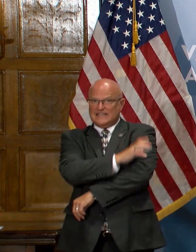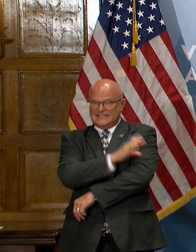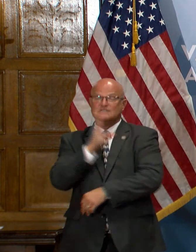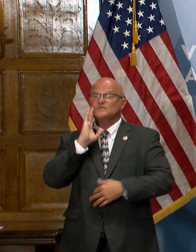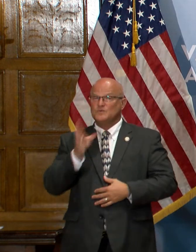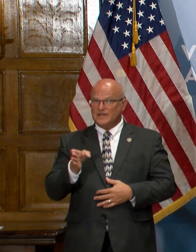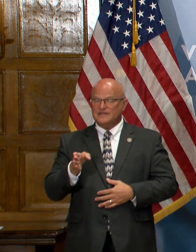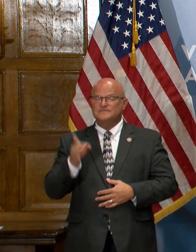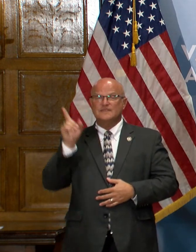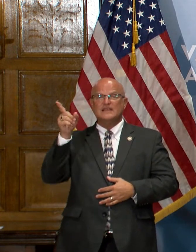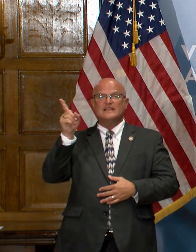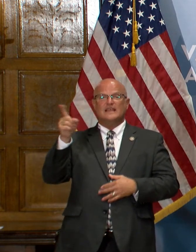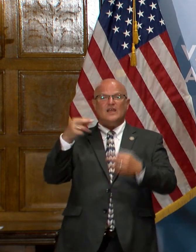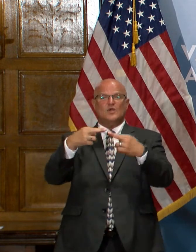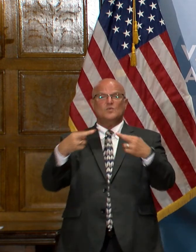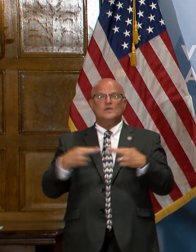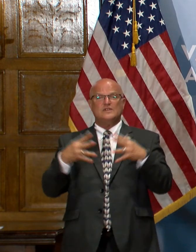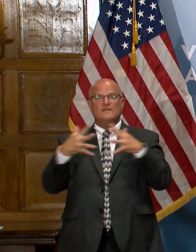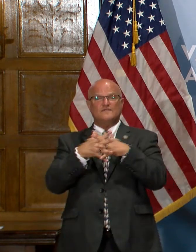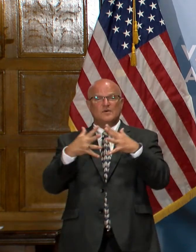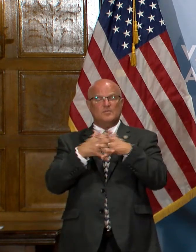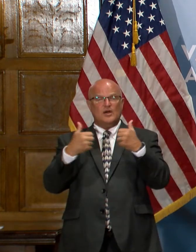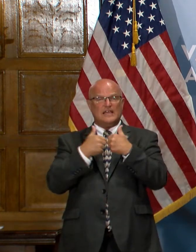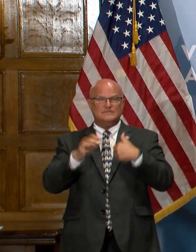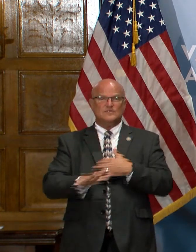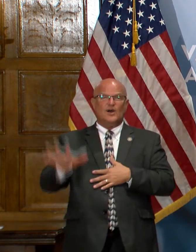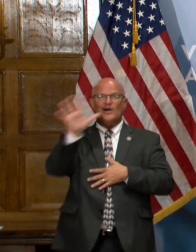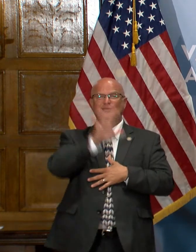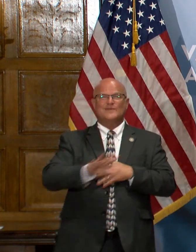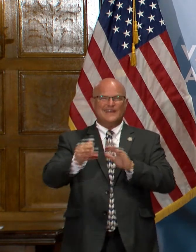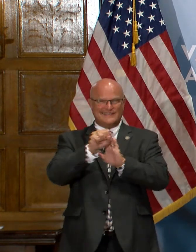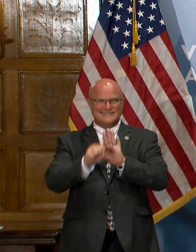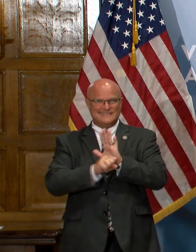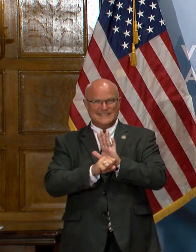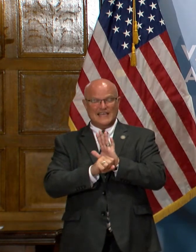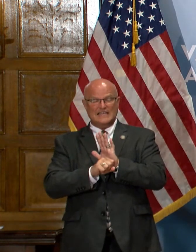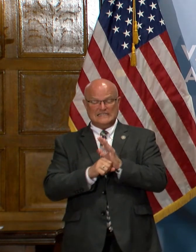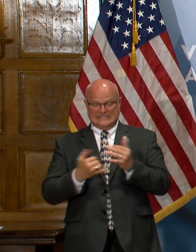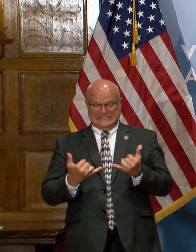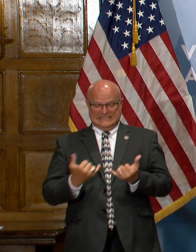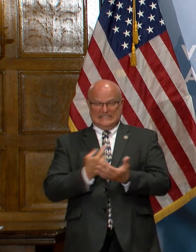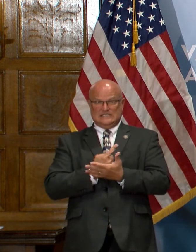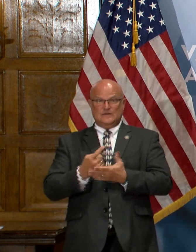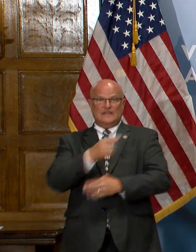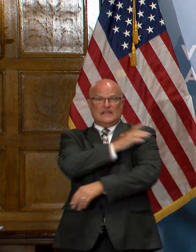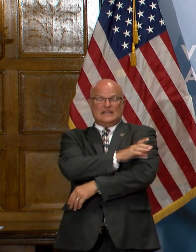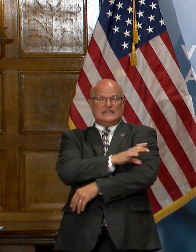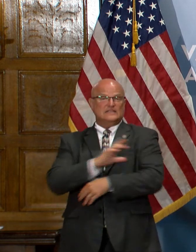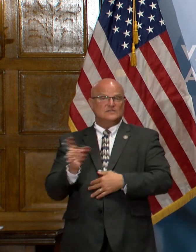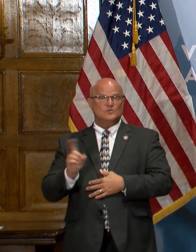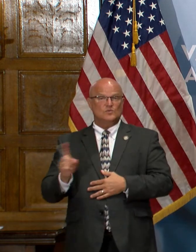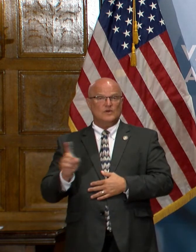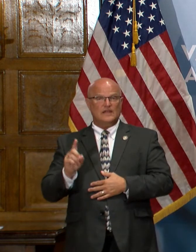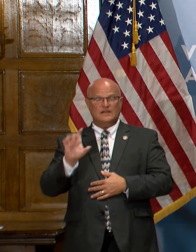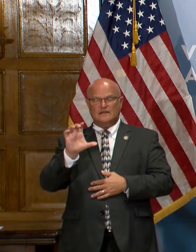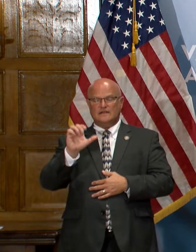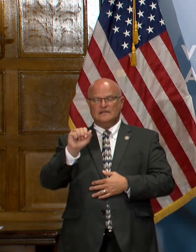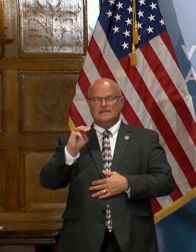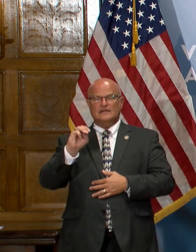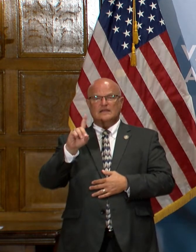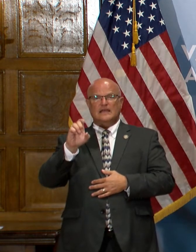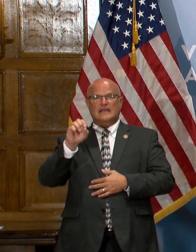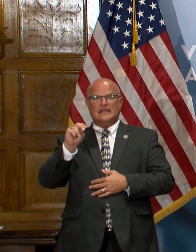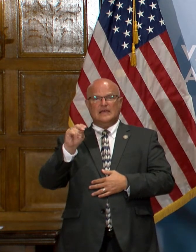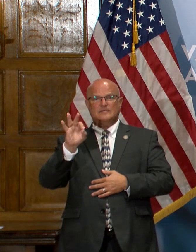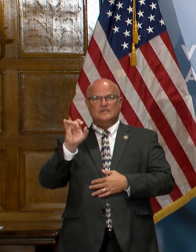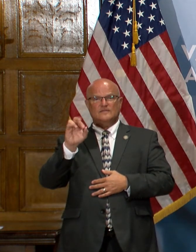clinics at regional football games around the state. This week, those clinics will be held at Camden Fairview,